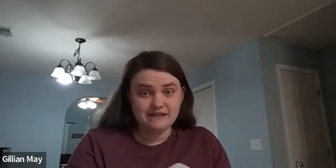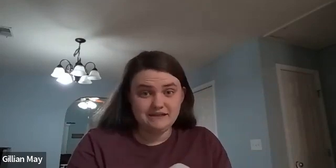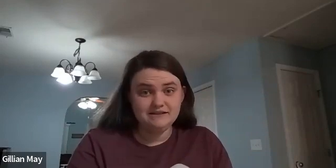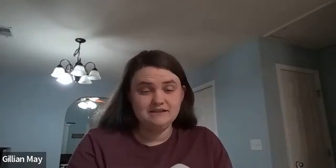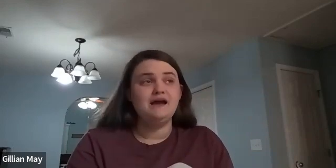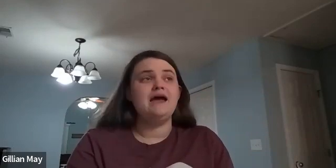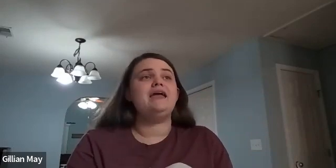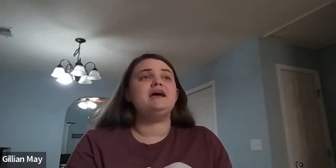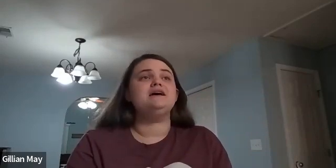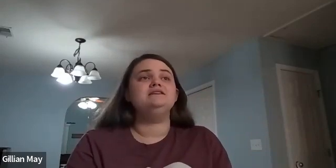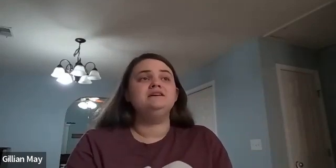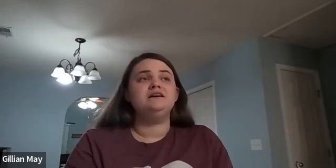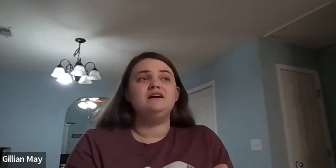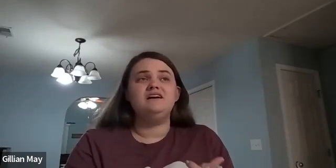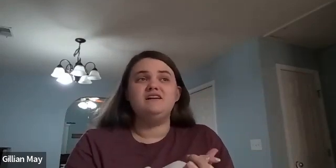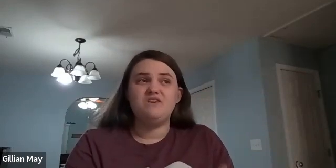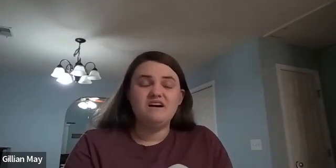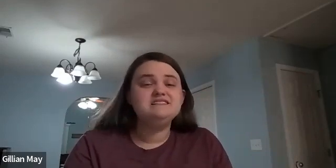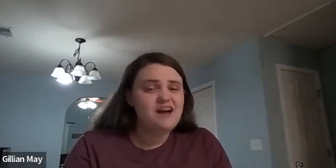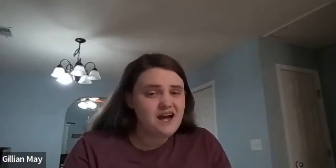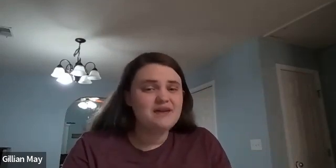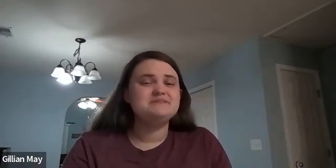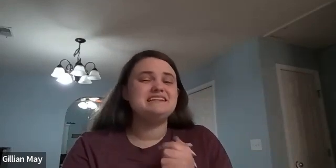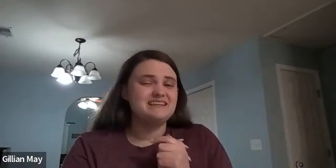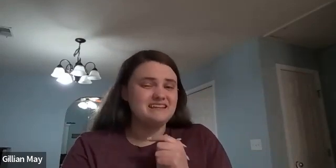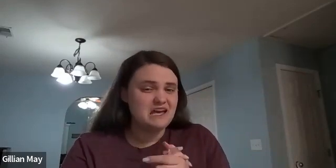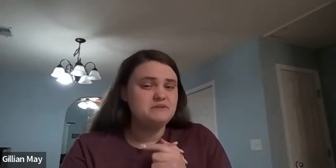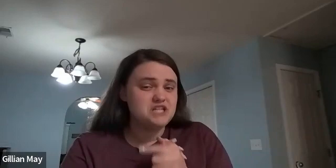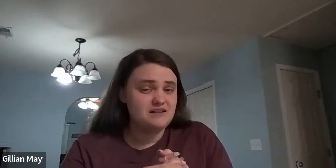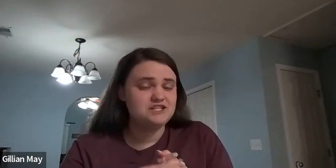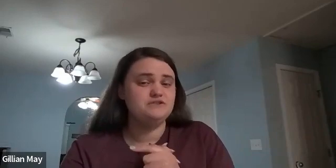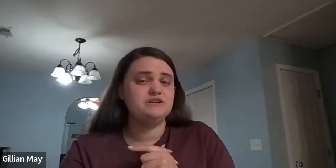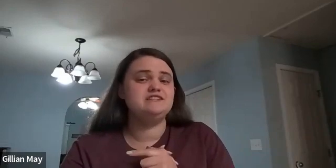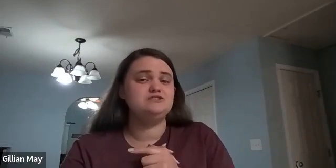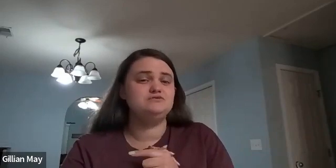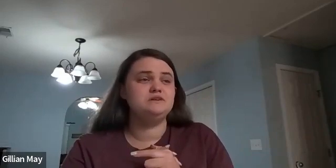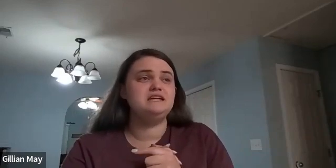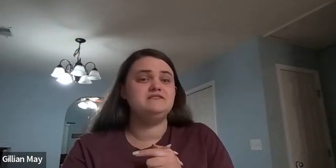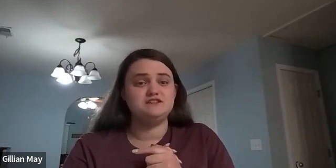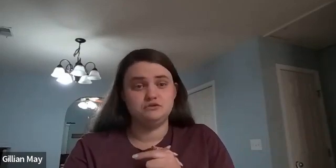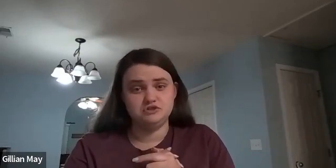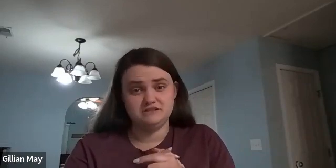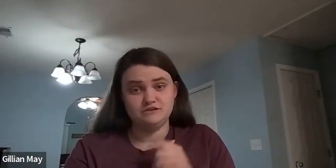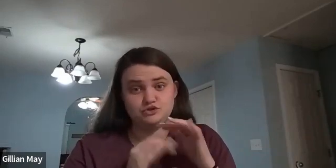needed. And a lot of times it can be challenging for kids to really get that